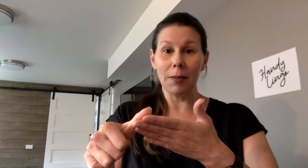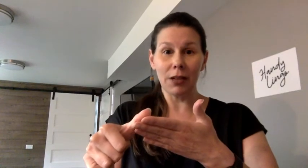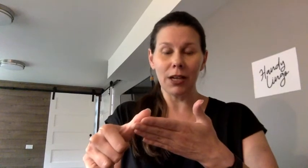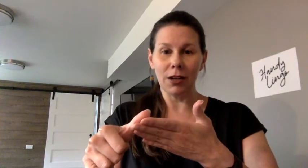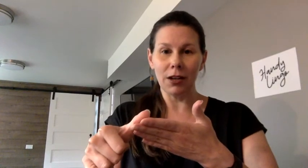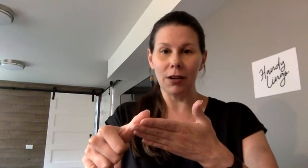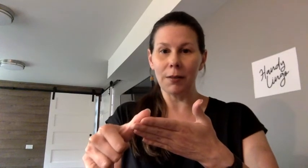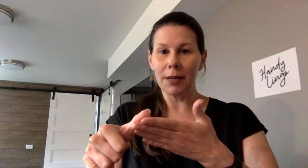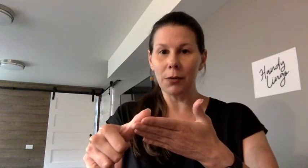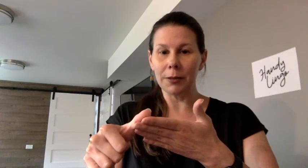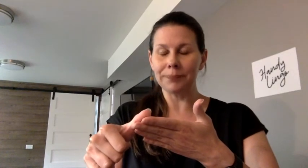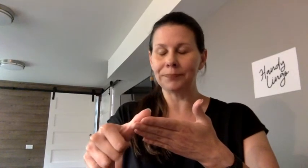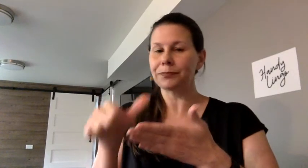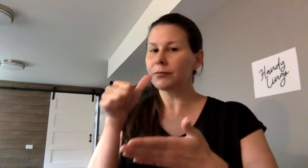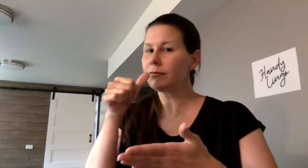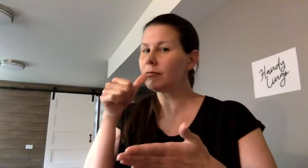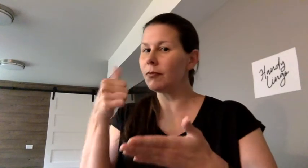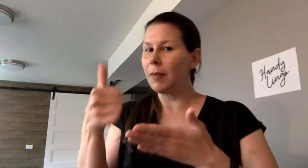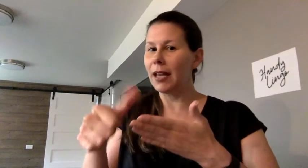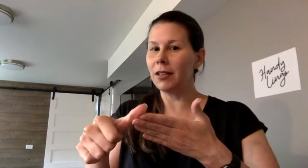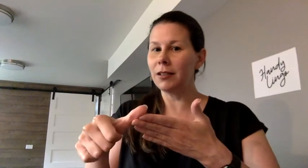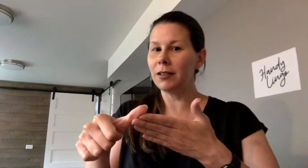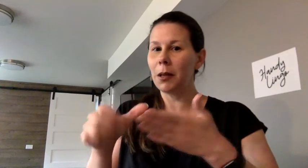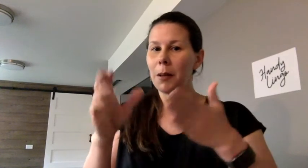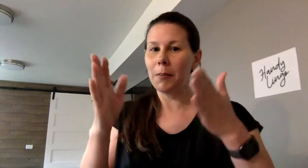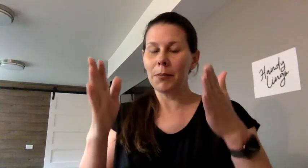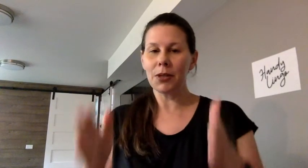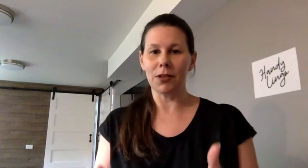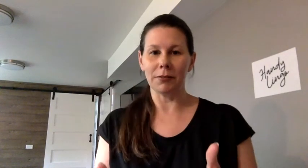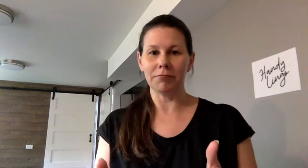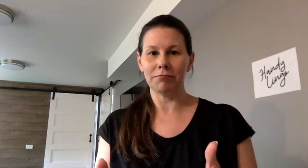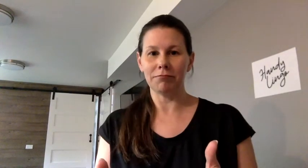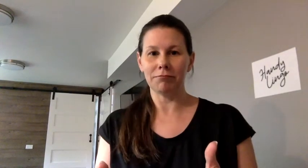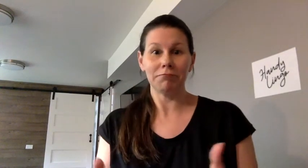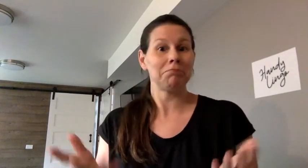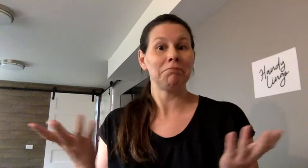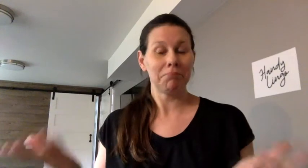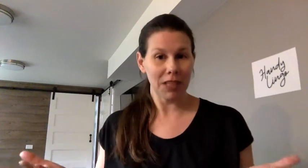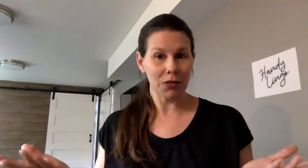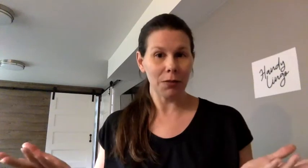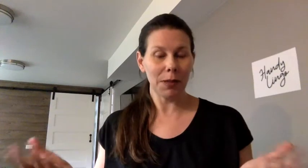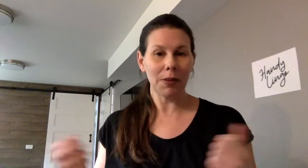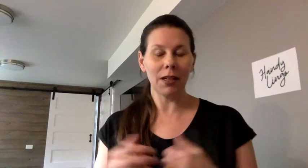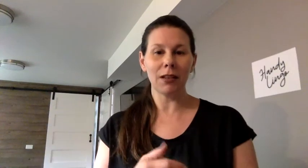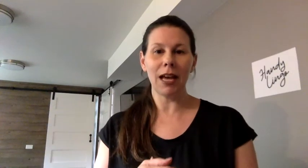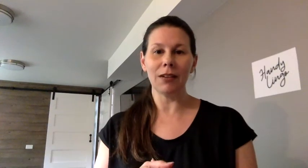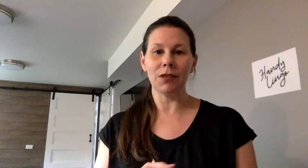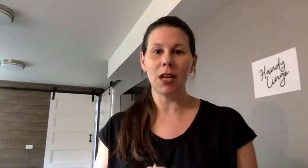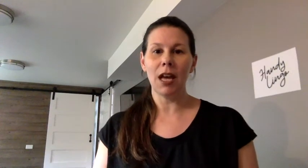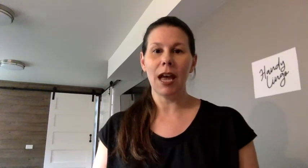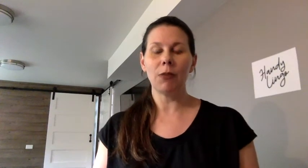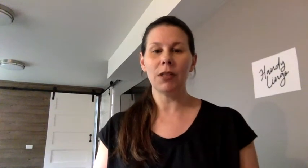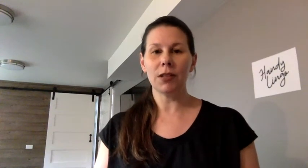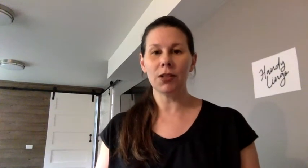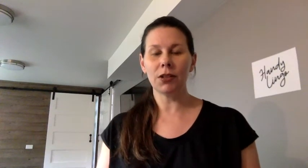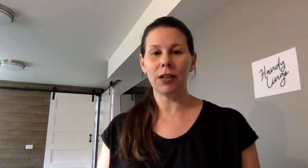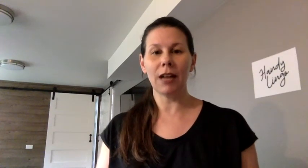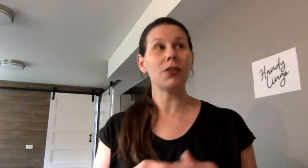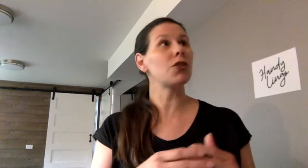or mail carrier or mailwoman? Mail person. These are the people in our lives. And we start to learn how to